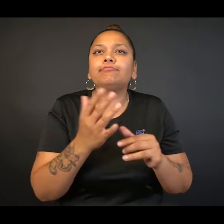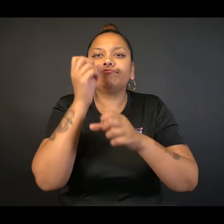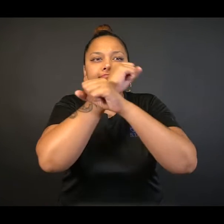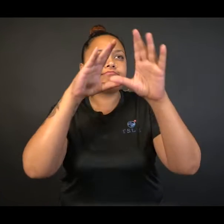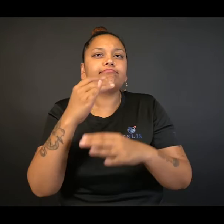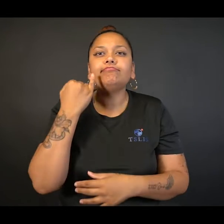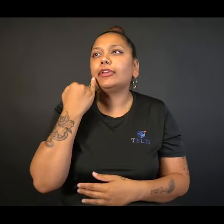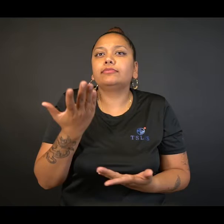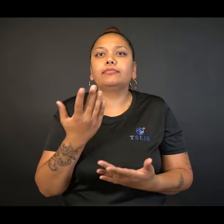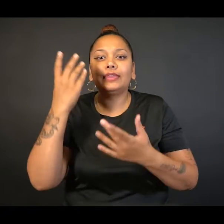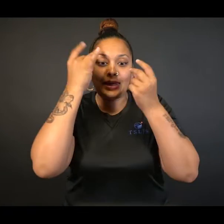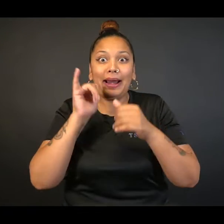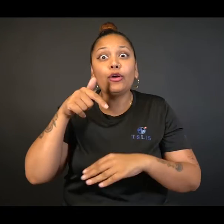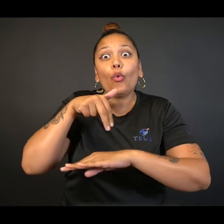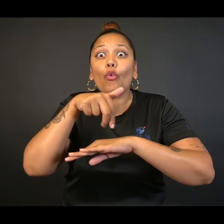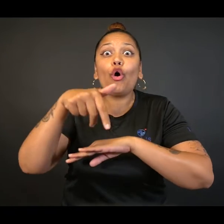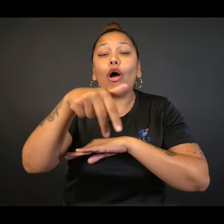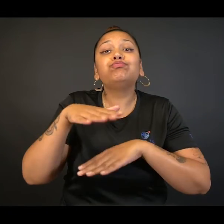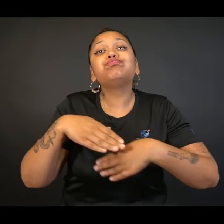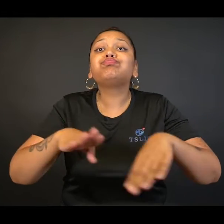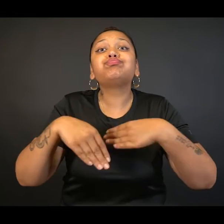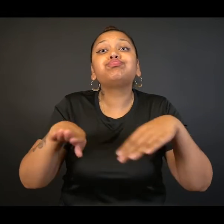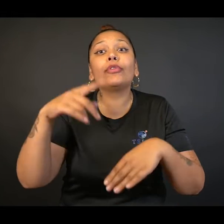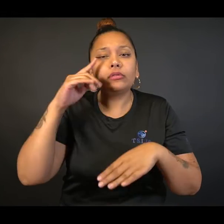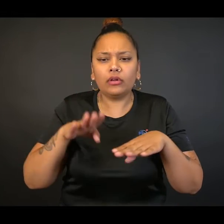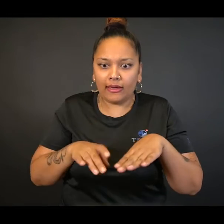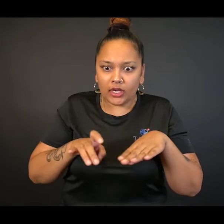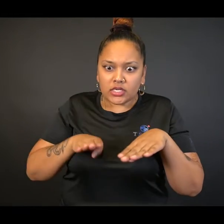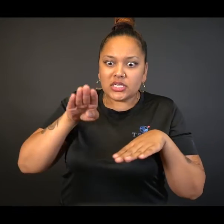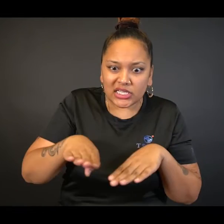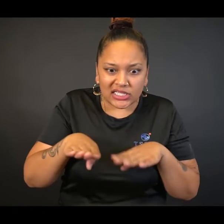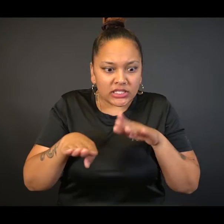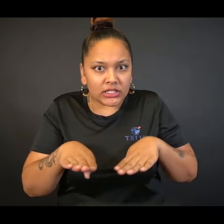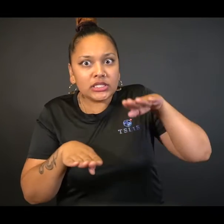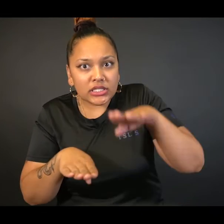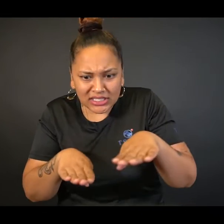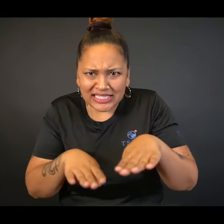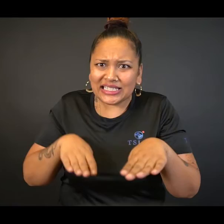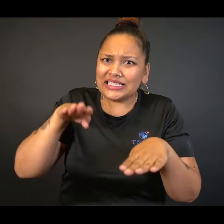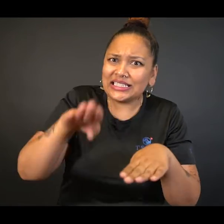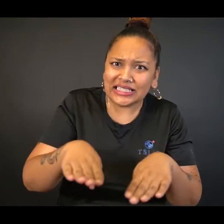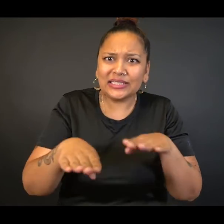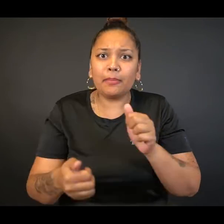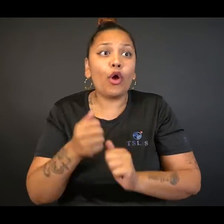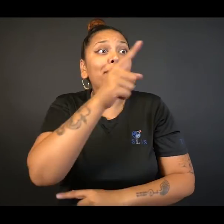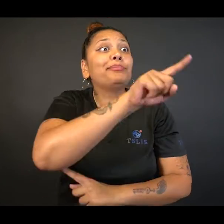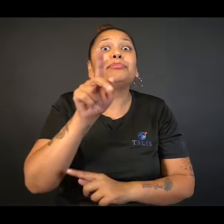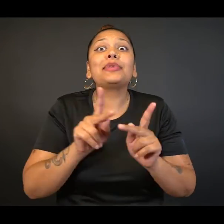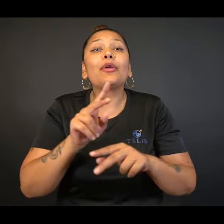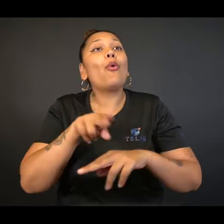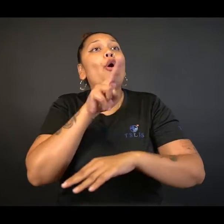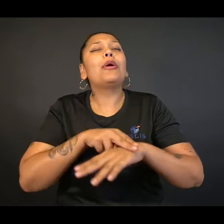take in order to be walking. Somebody that have automatized the skill of walking don't need to think in their head. The task